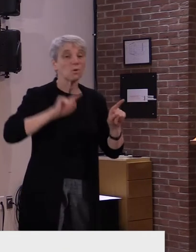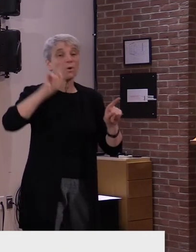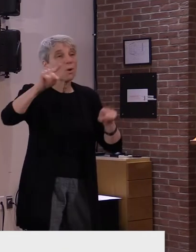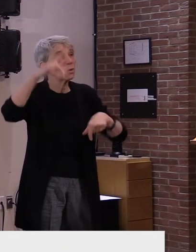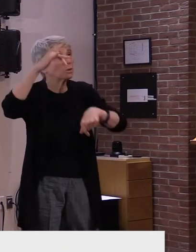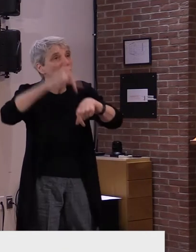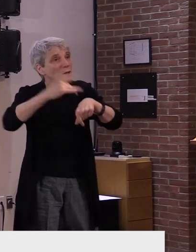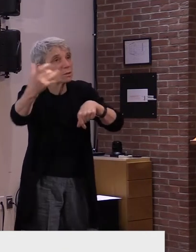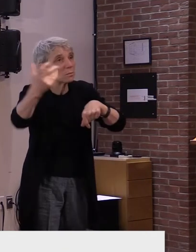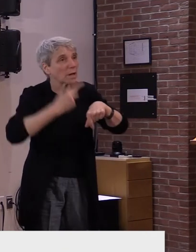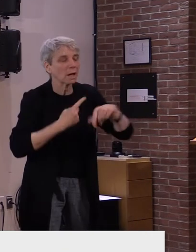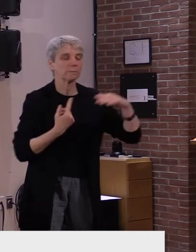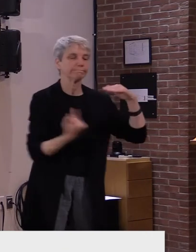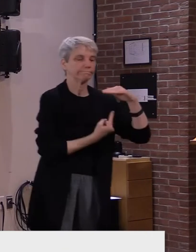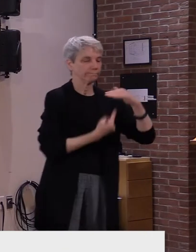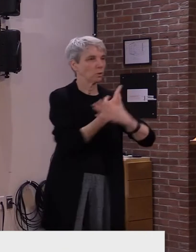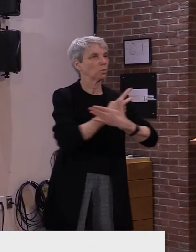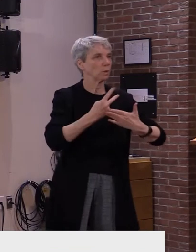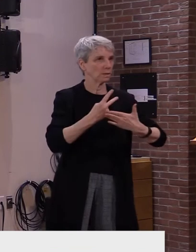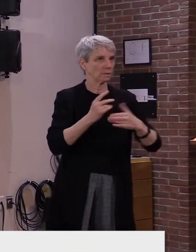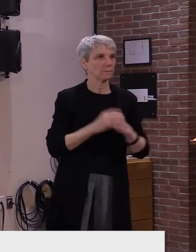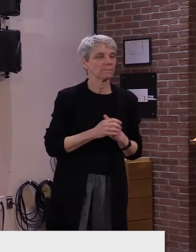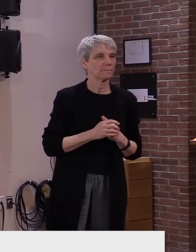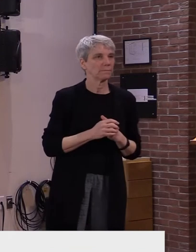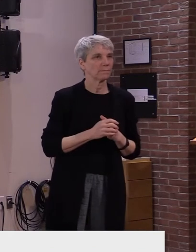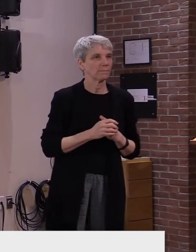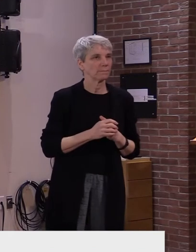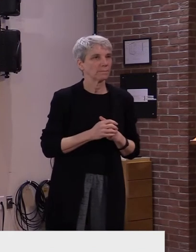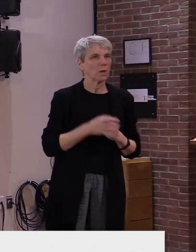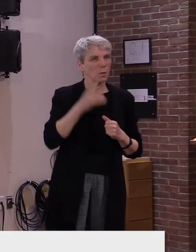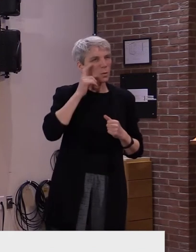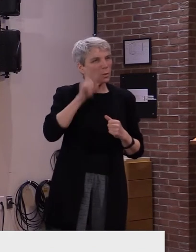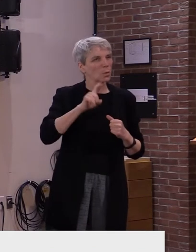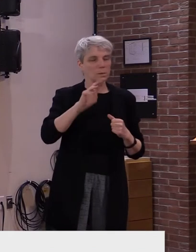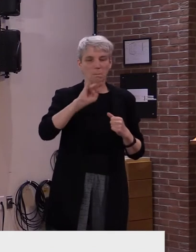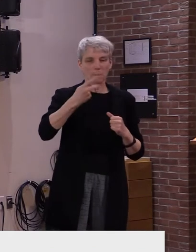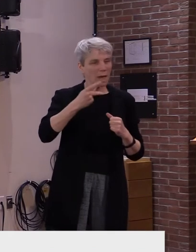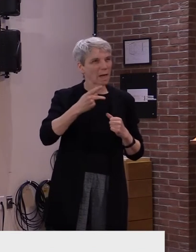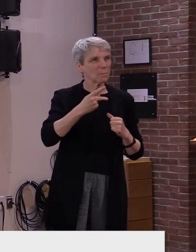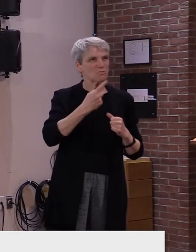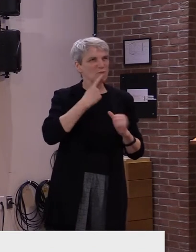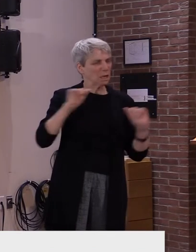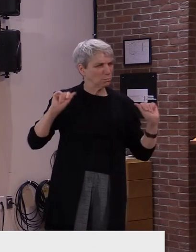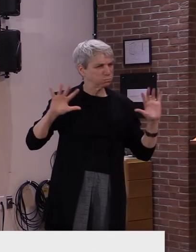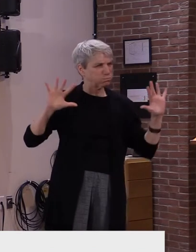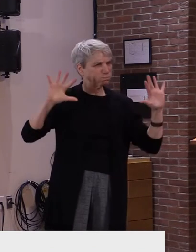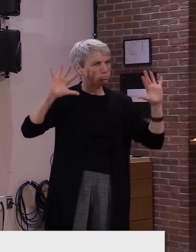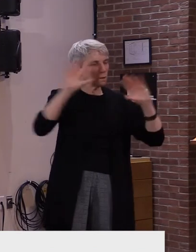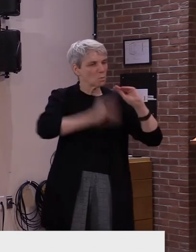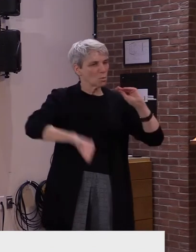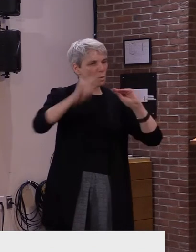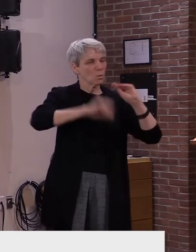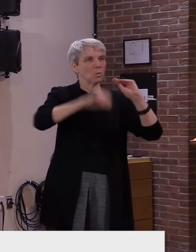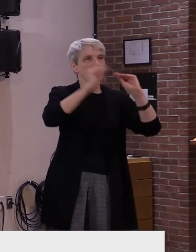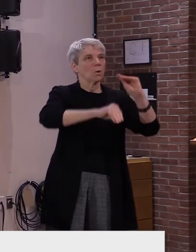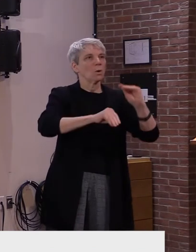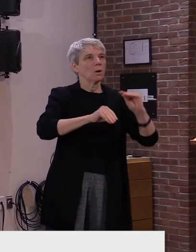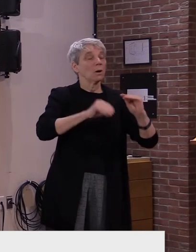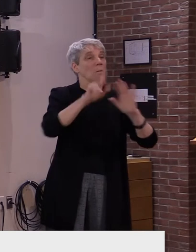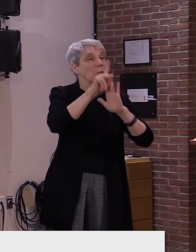a few weeks it only made sense to simplify the policy in order to ensure better compliance